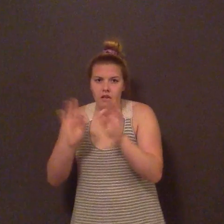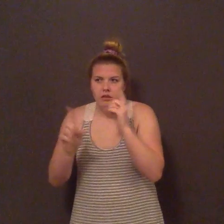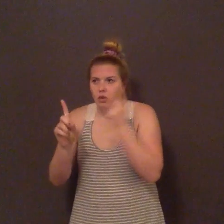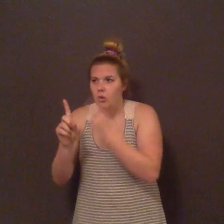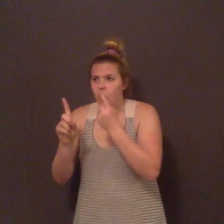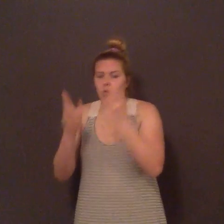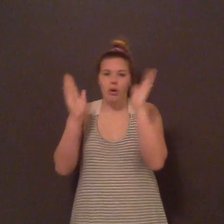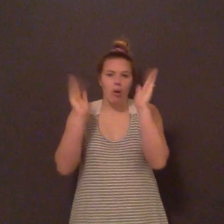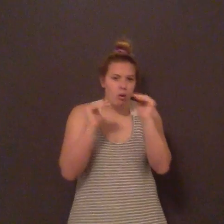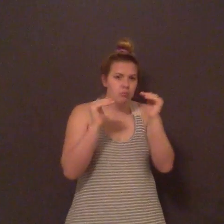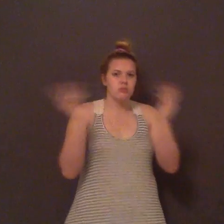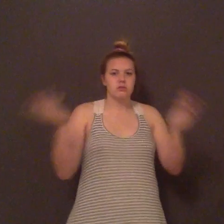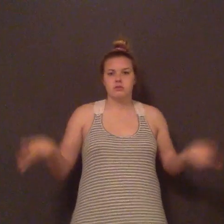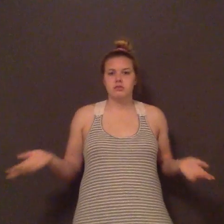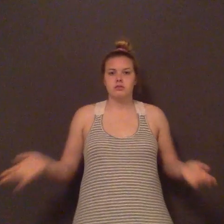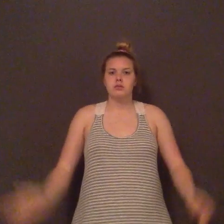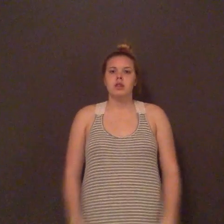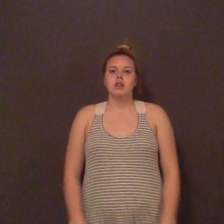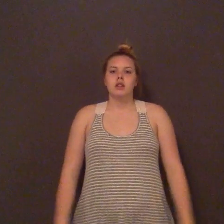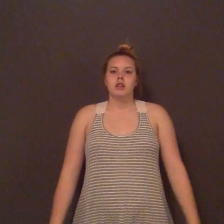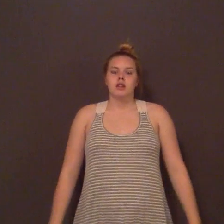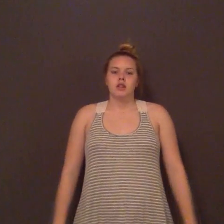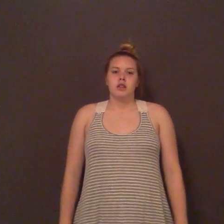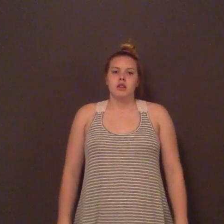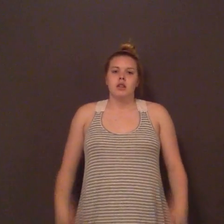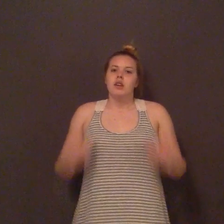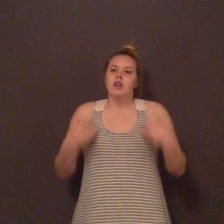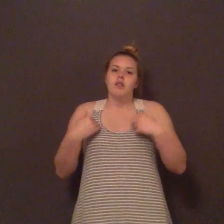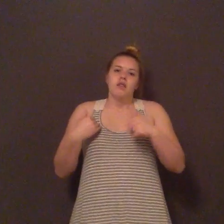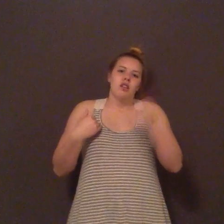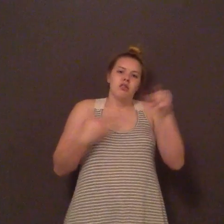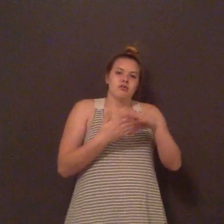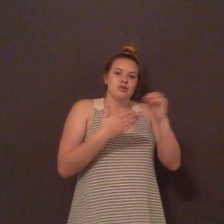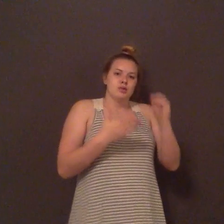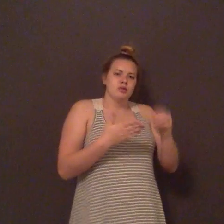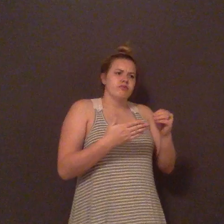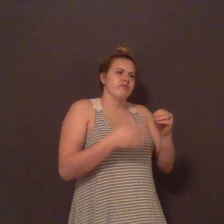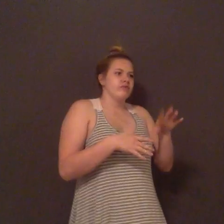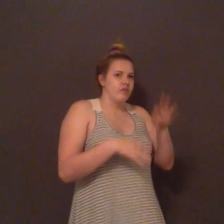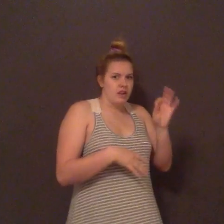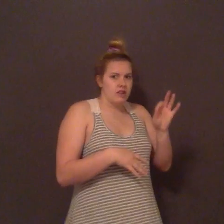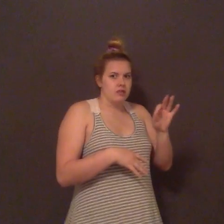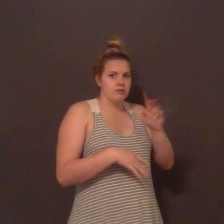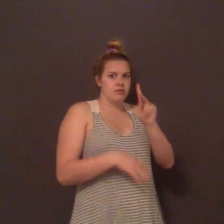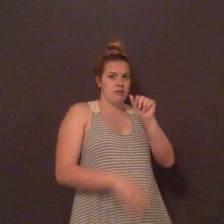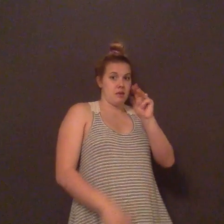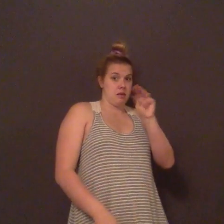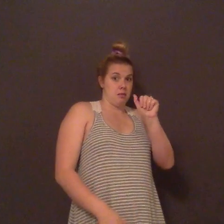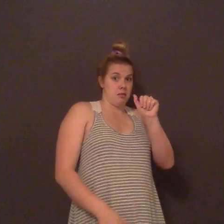hopes to accomplish. I'll get Shane to do the same thing with Professor Kamen. Okay, so we'll do. Who knows? Maybe we'll get some community interest on this one.